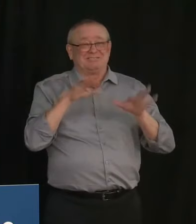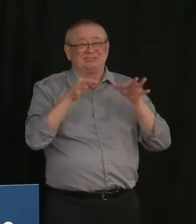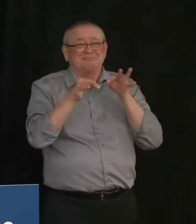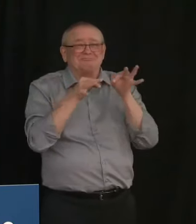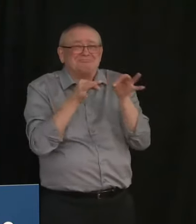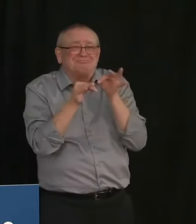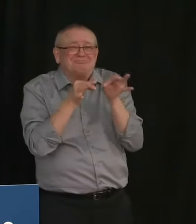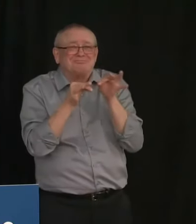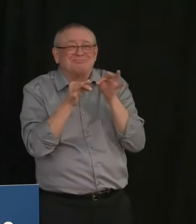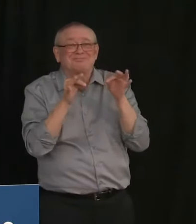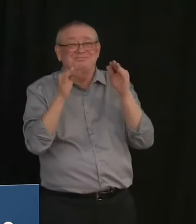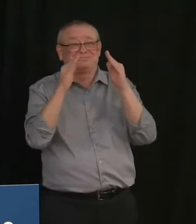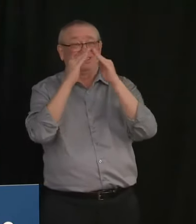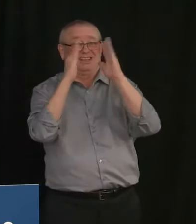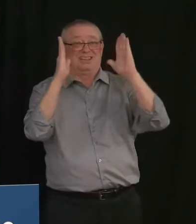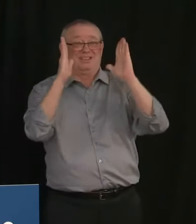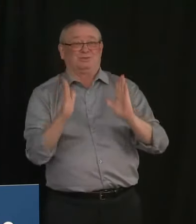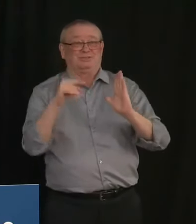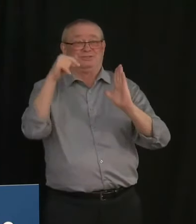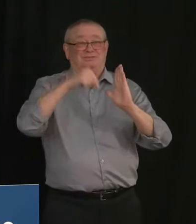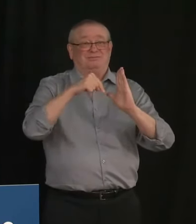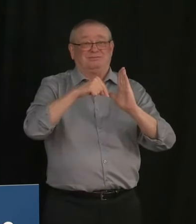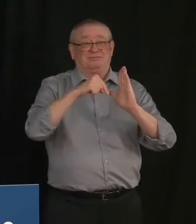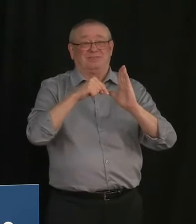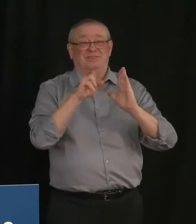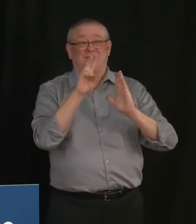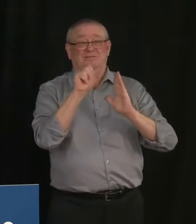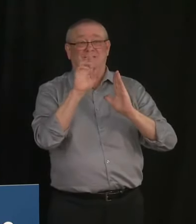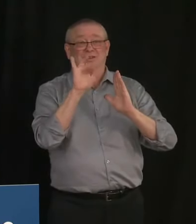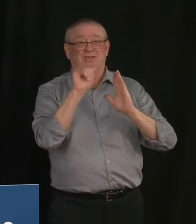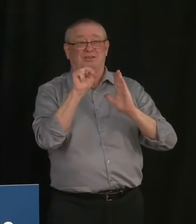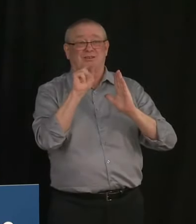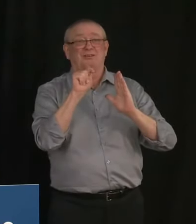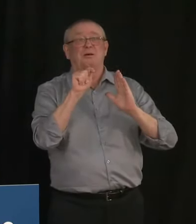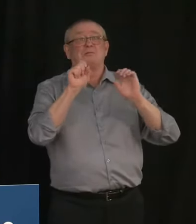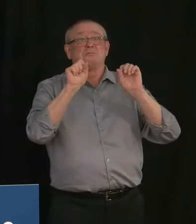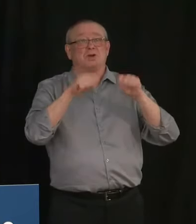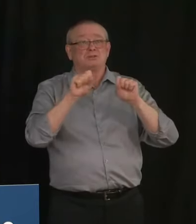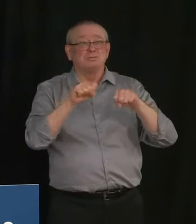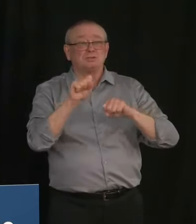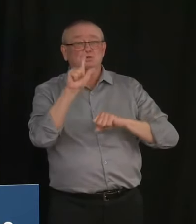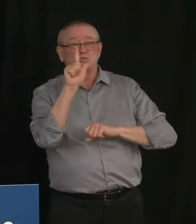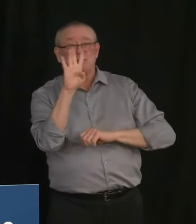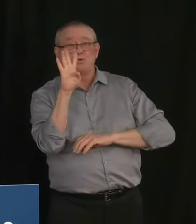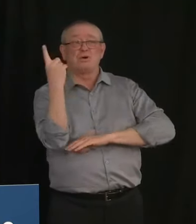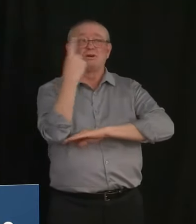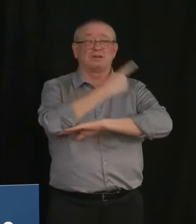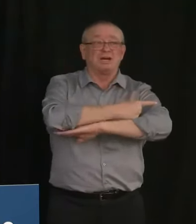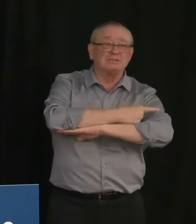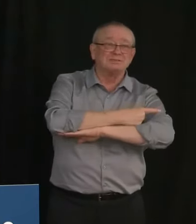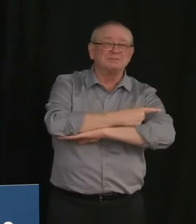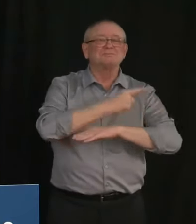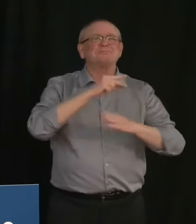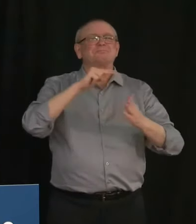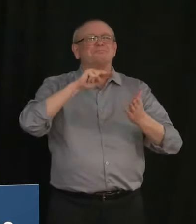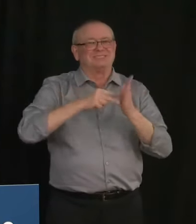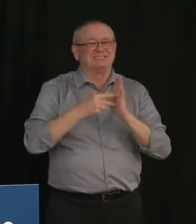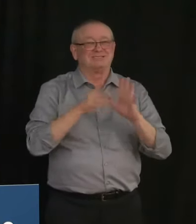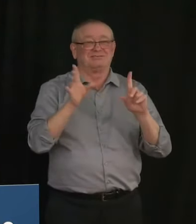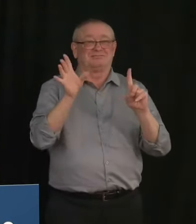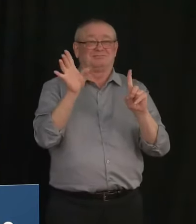household contacts of variant cases could be up to 24 days, what I meant is that the combination of the